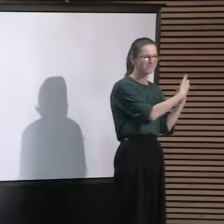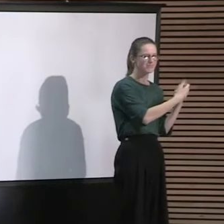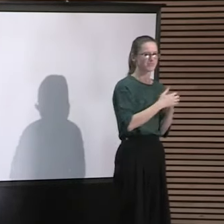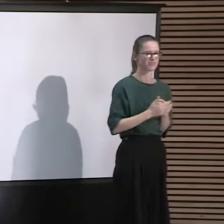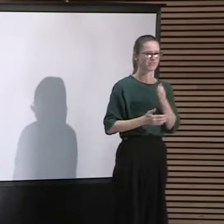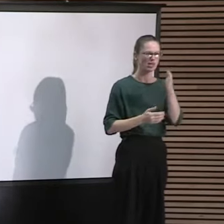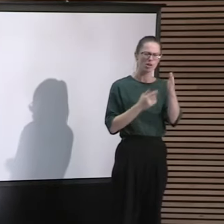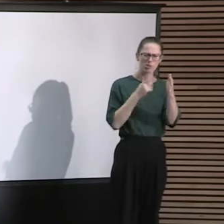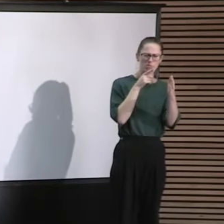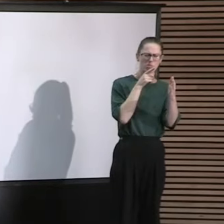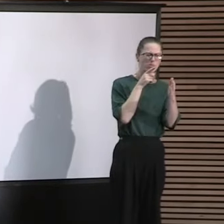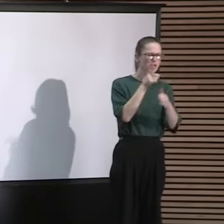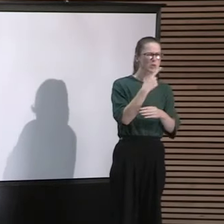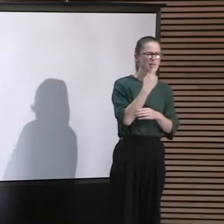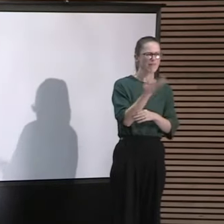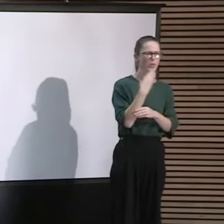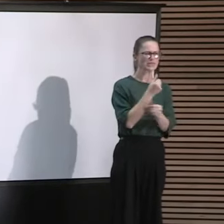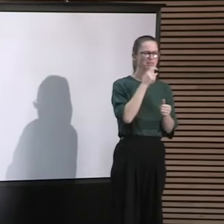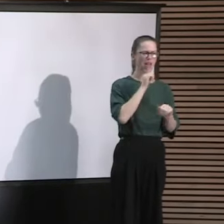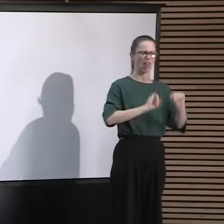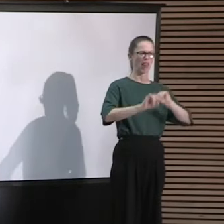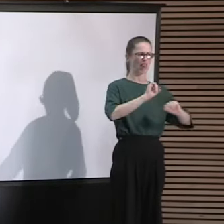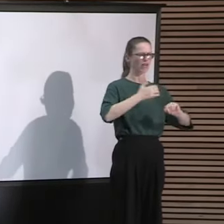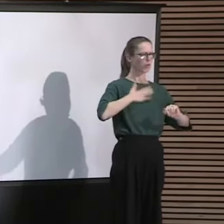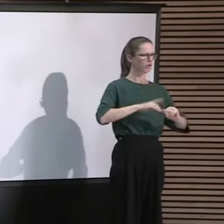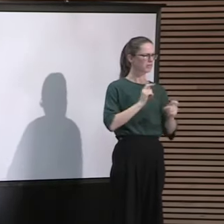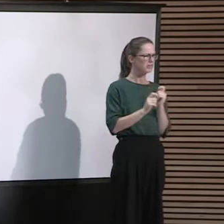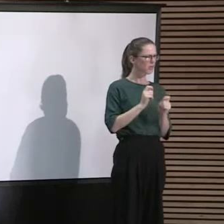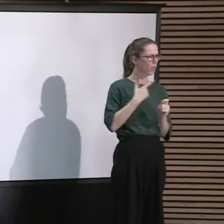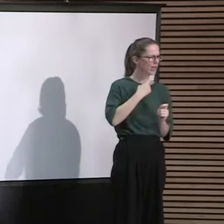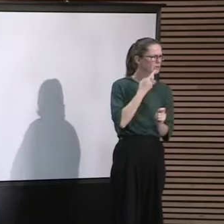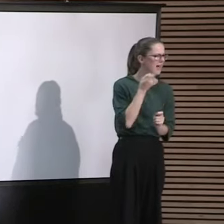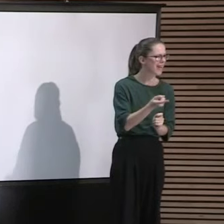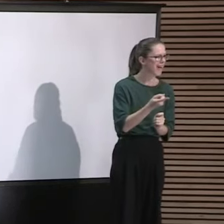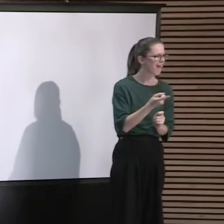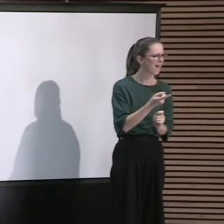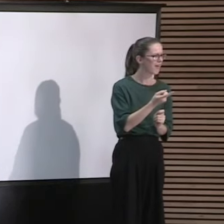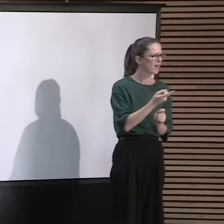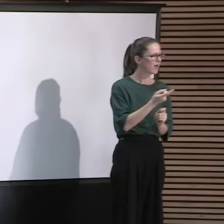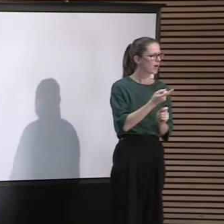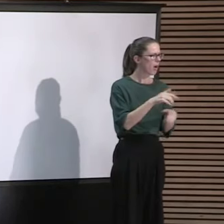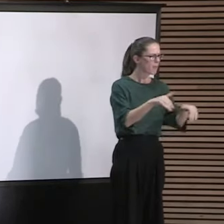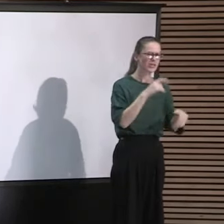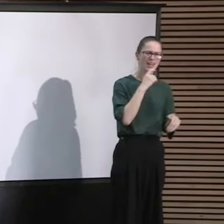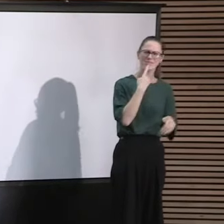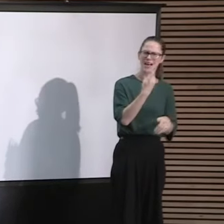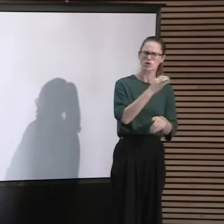a reluctance among staff to be tested. So why did you say that when the border officials are saying that's absolutely